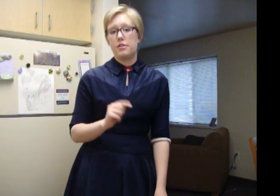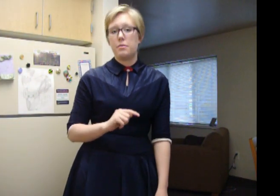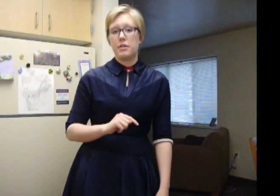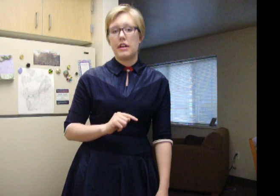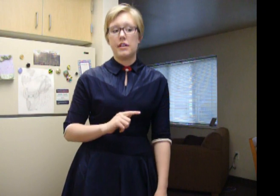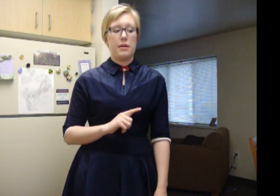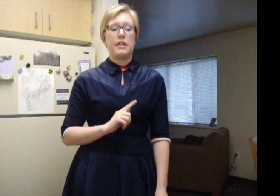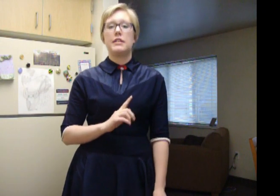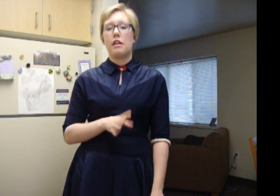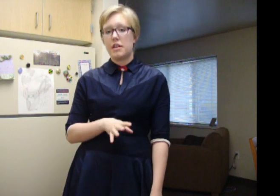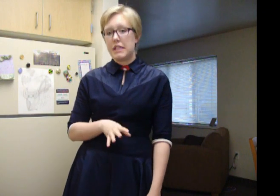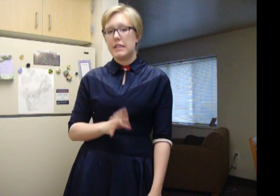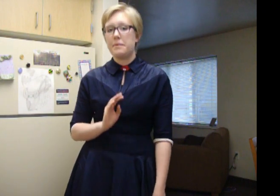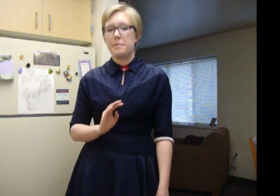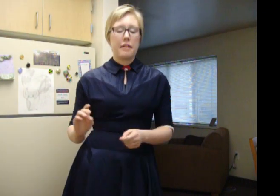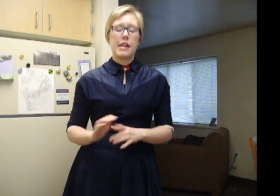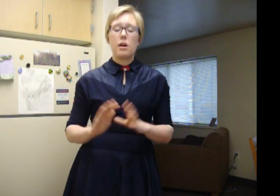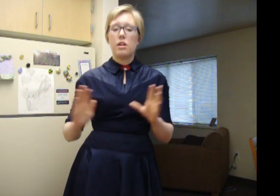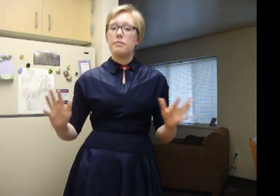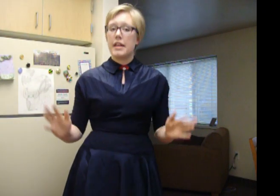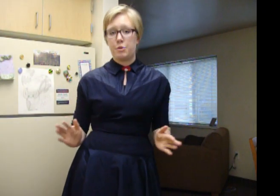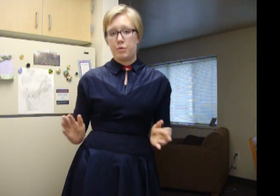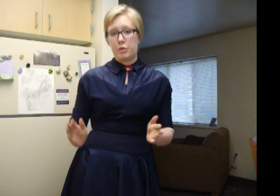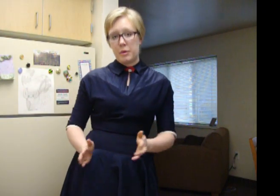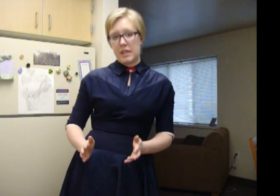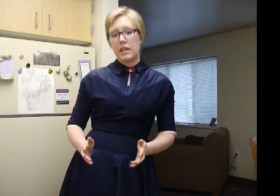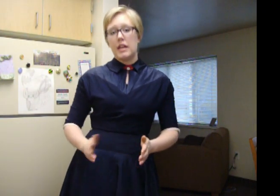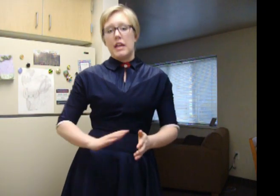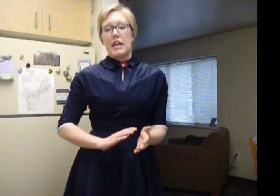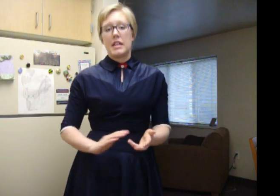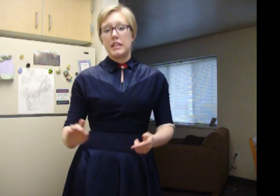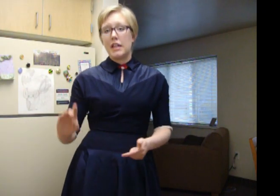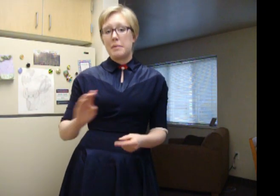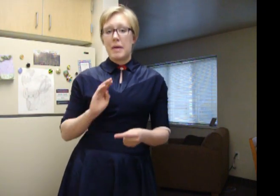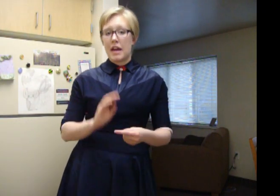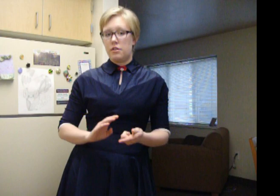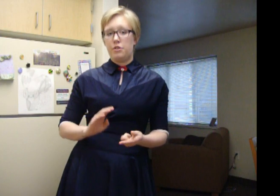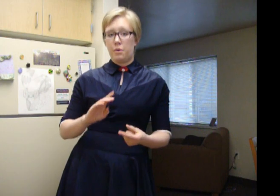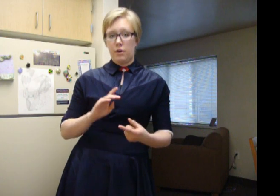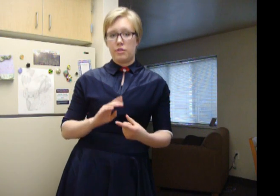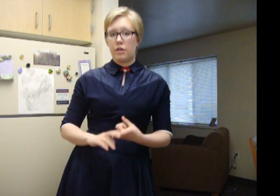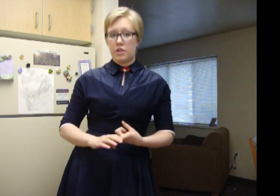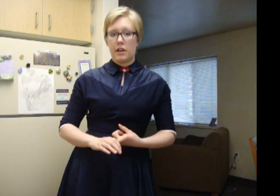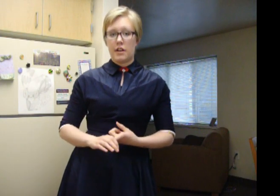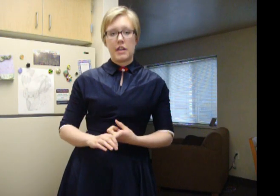you're wondering what that scary noise is. I feel like all of Taylor Swift's music is clearly pandered towards her target